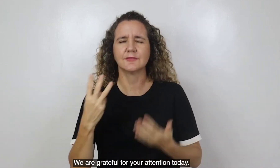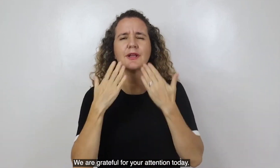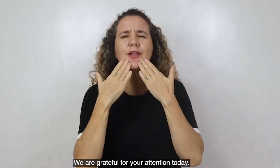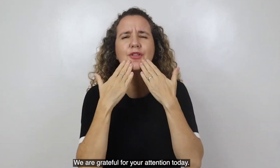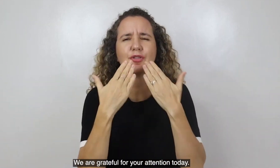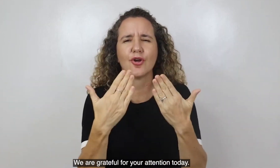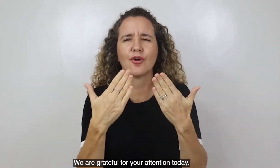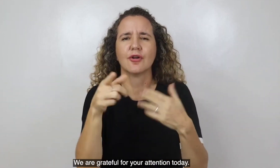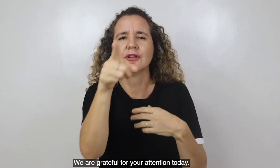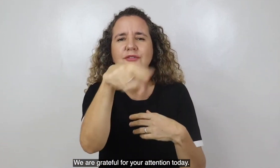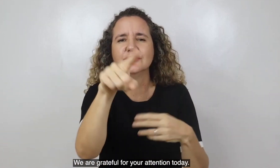for watching.